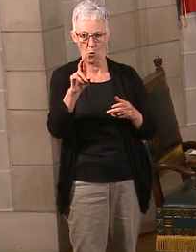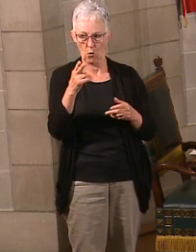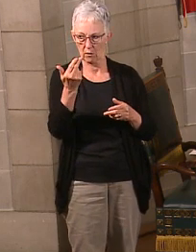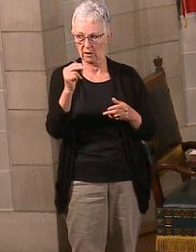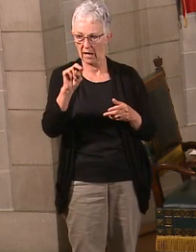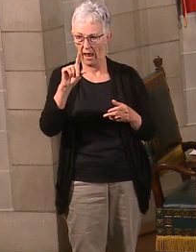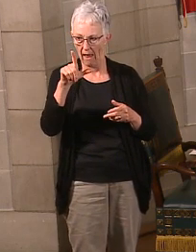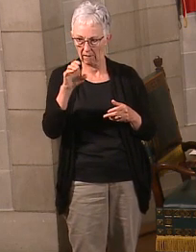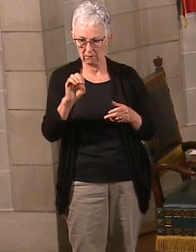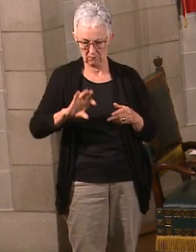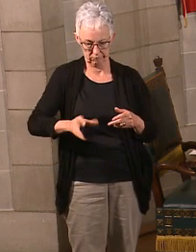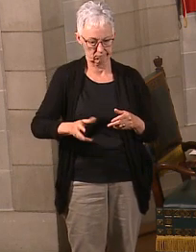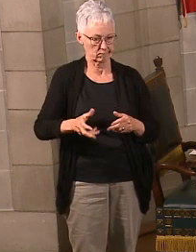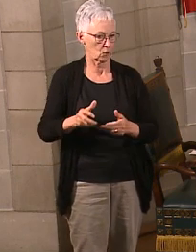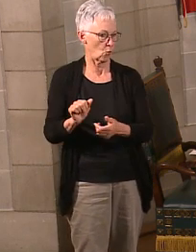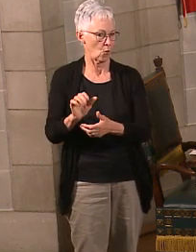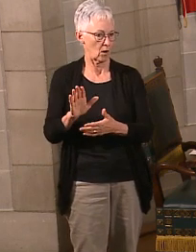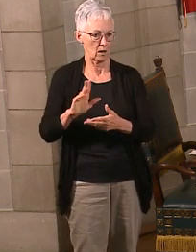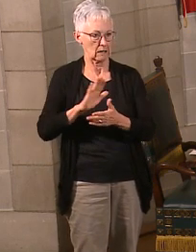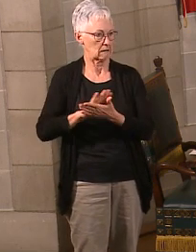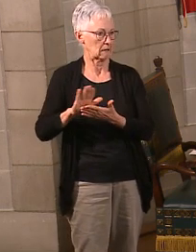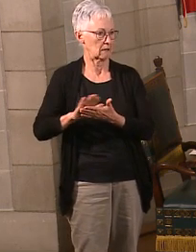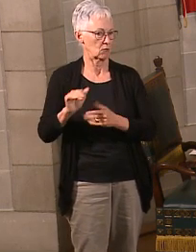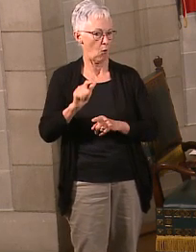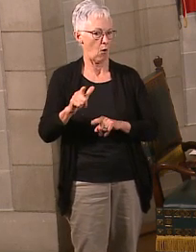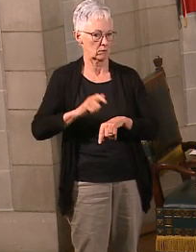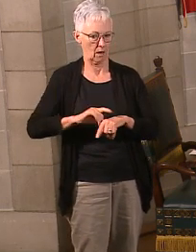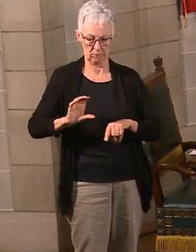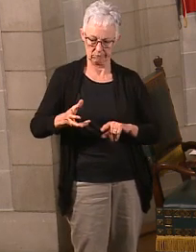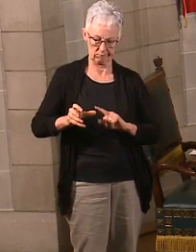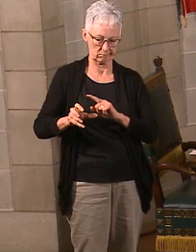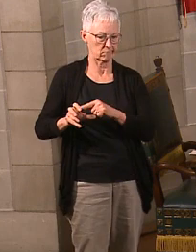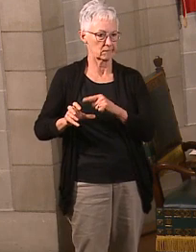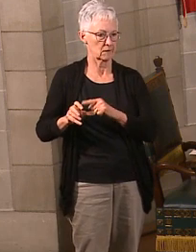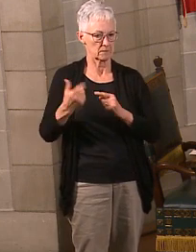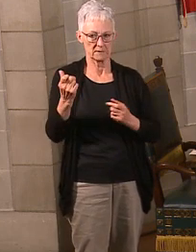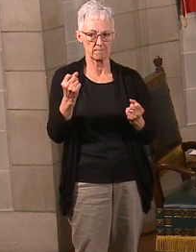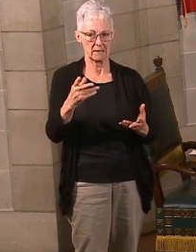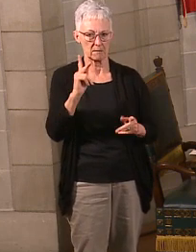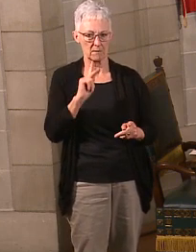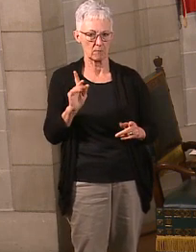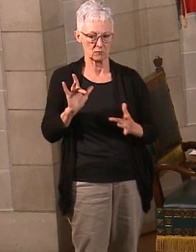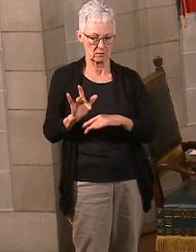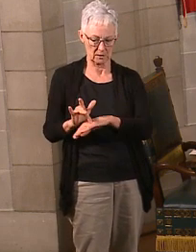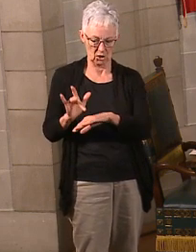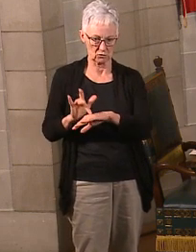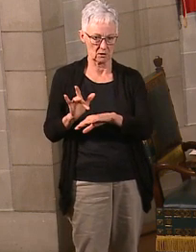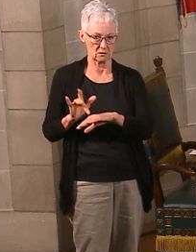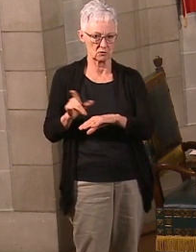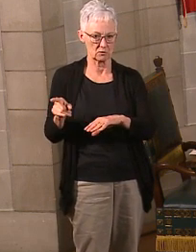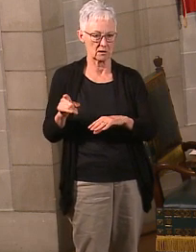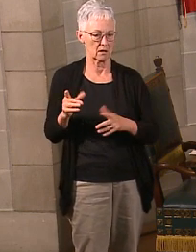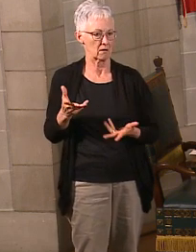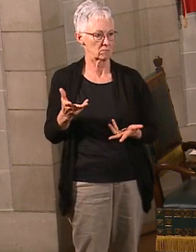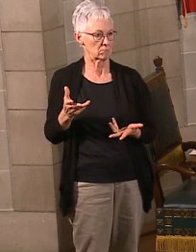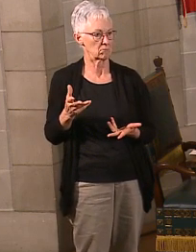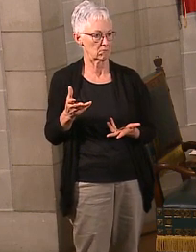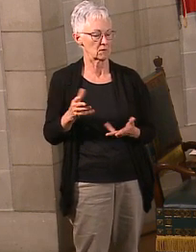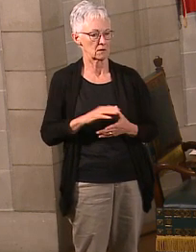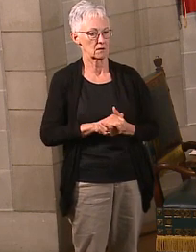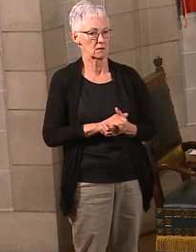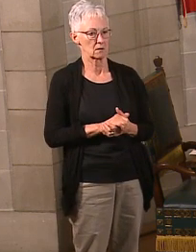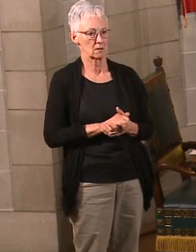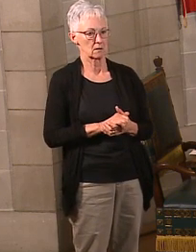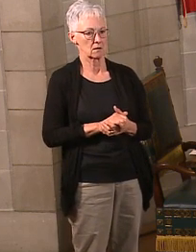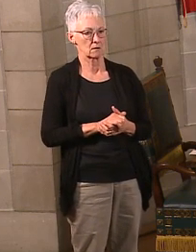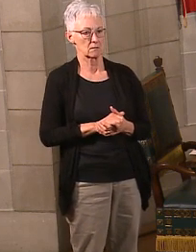those factors that, for us, make it manageable given the population we have. And maybe the governor can